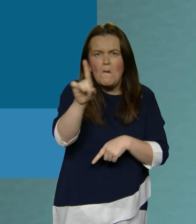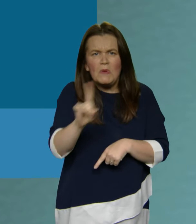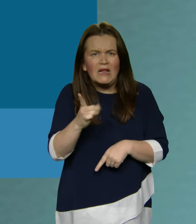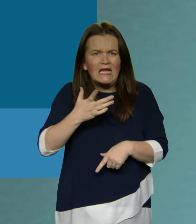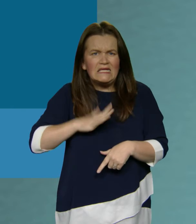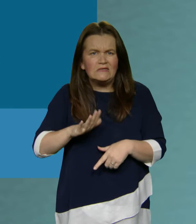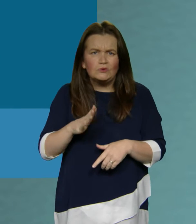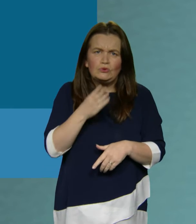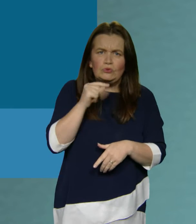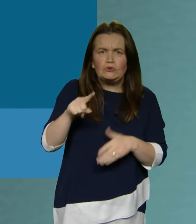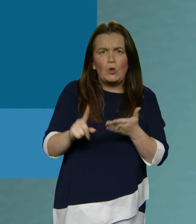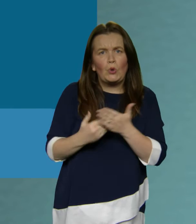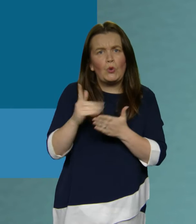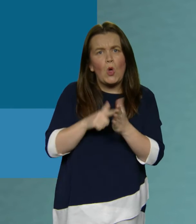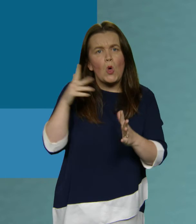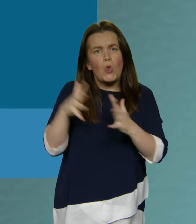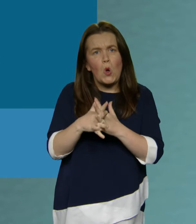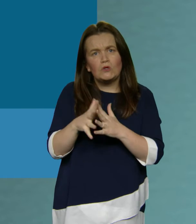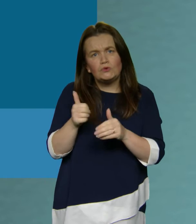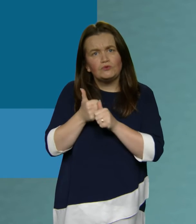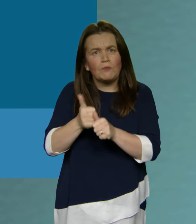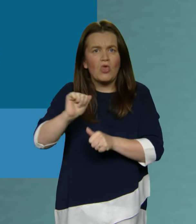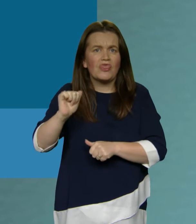get involved at